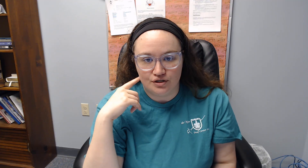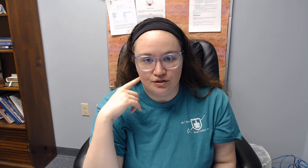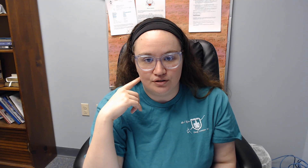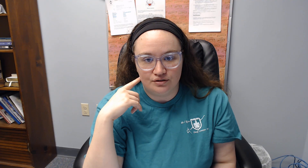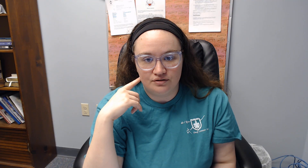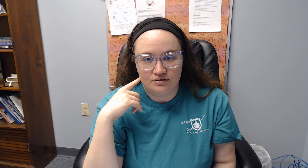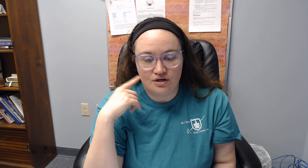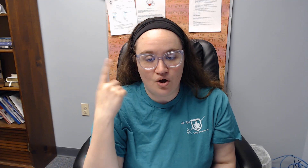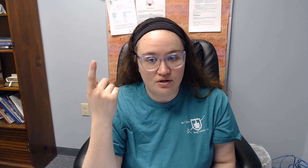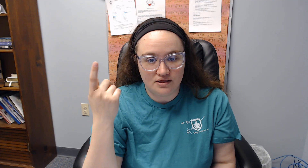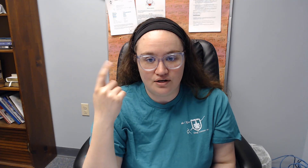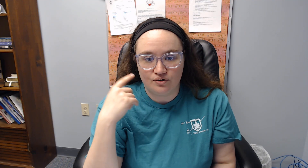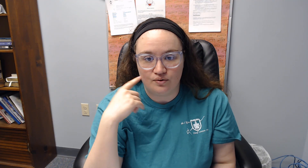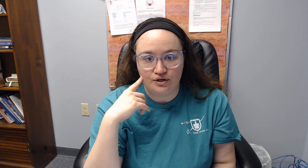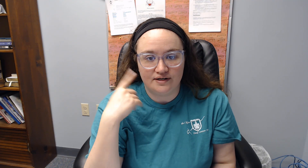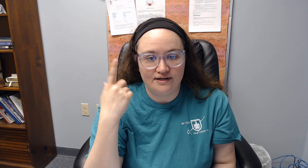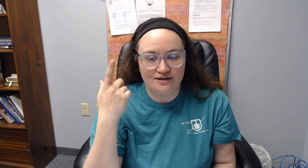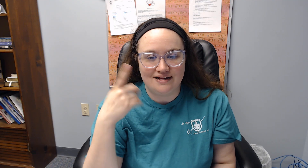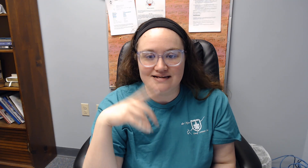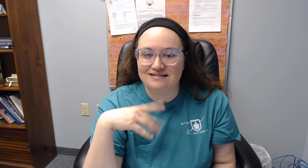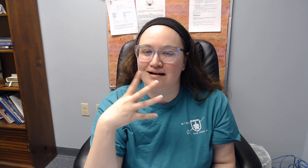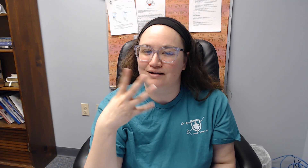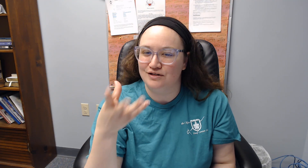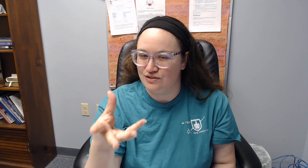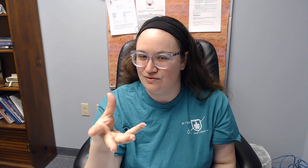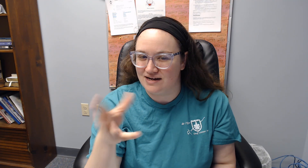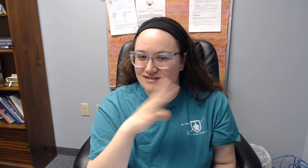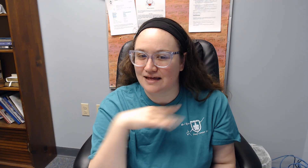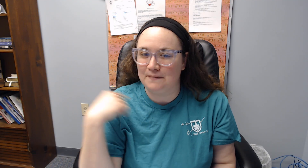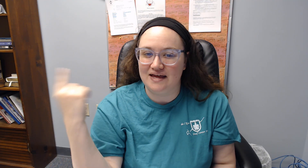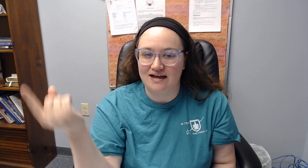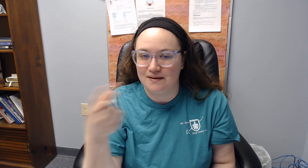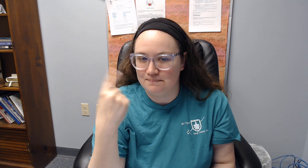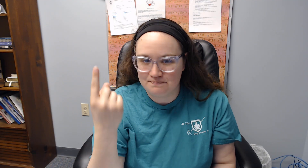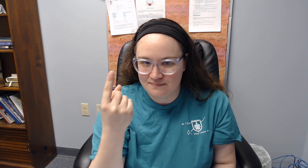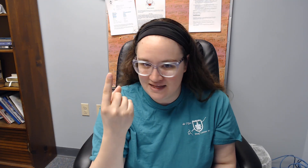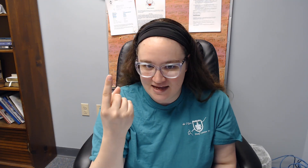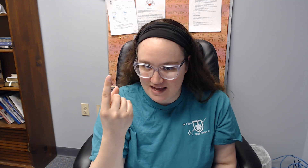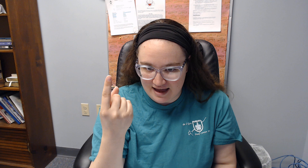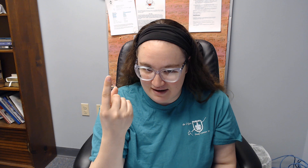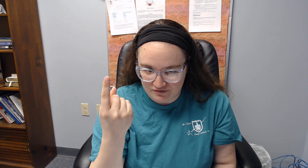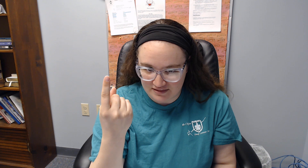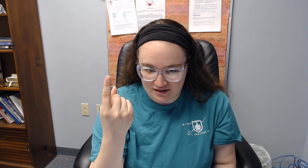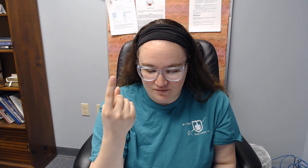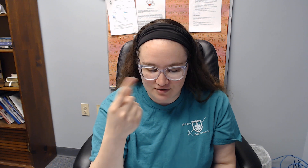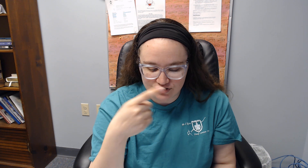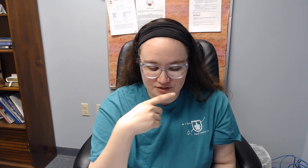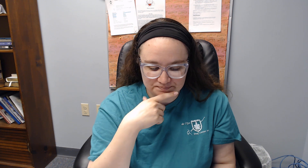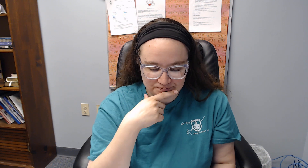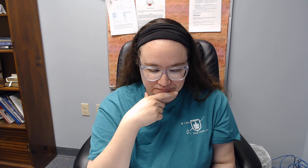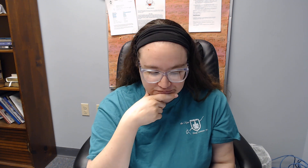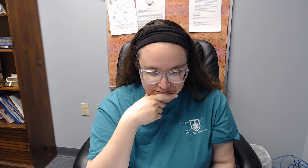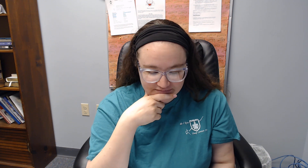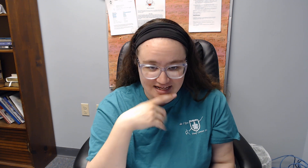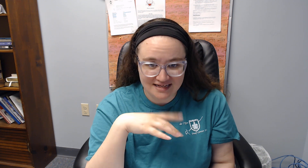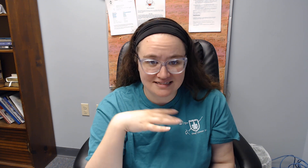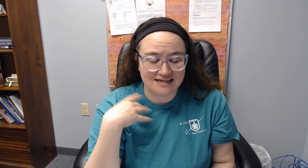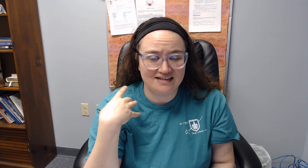Your cochlear or your hearing aid is not going to do that. It's going to pick up everything around you, and it's going to